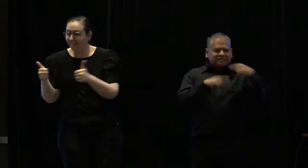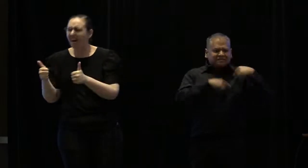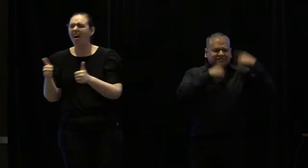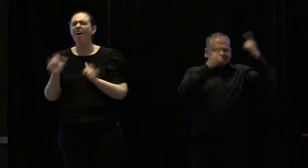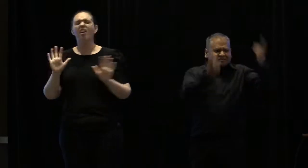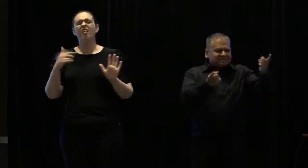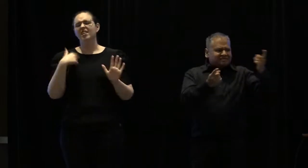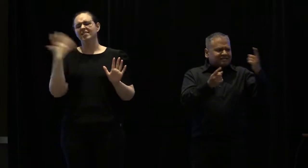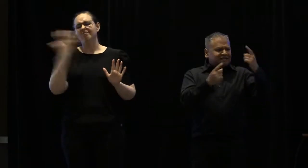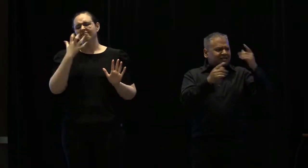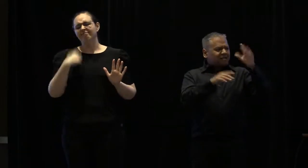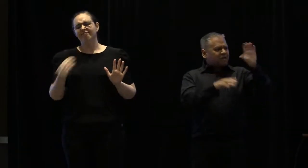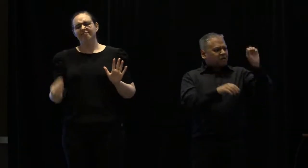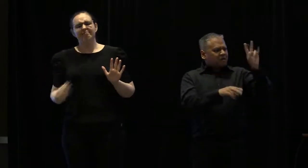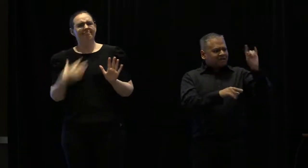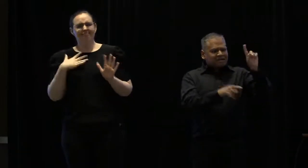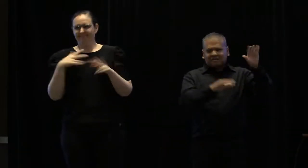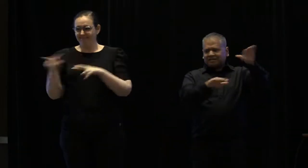it not?